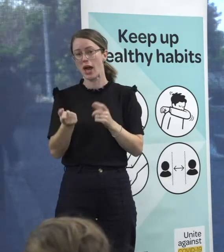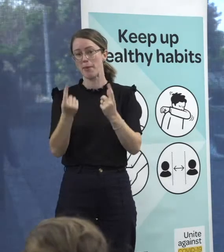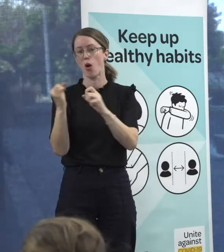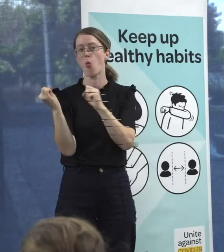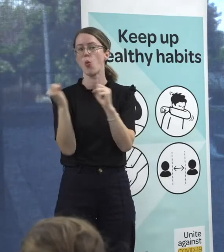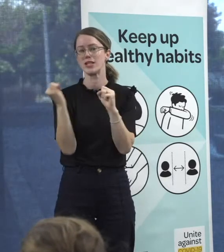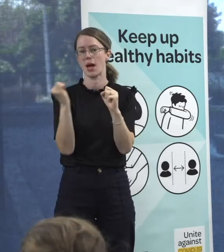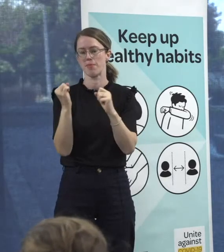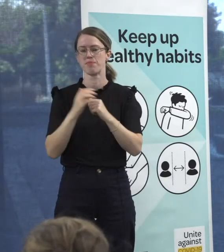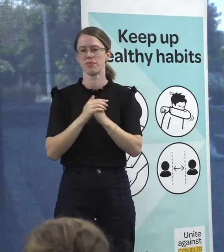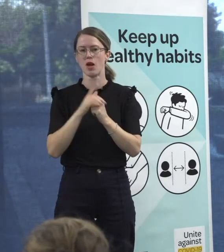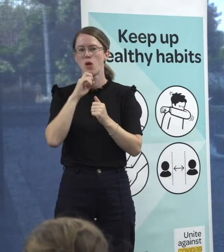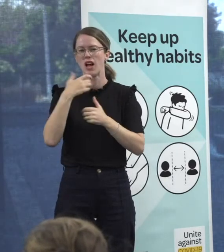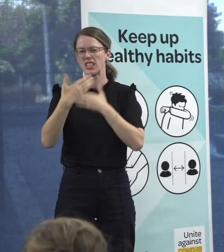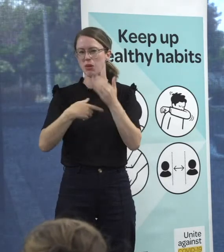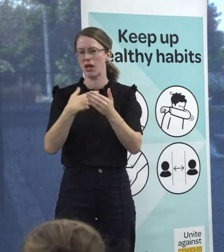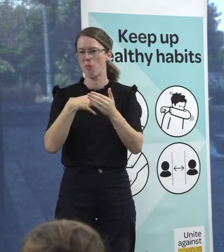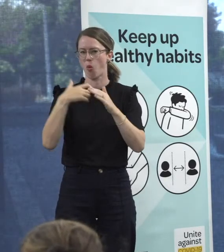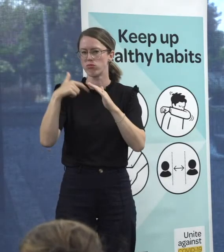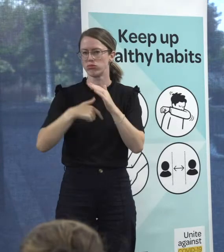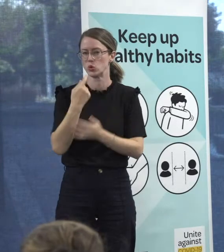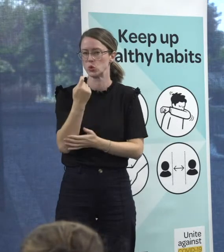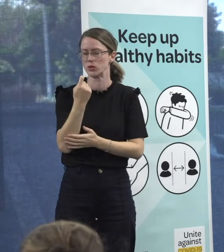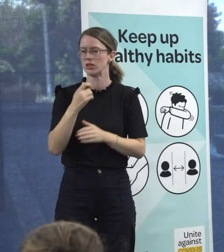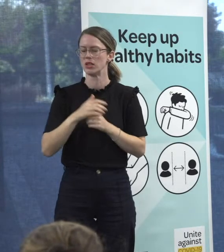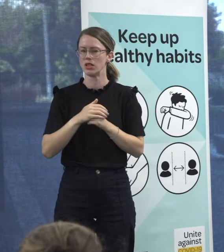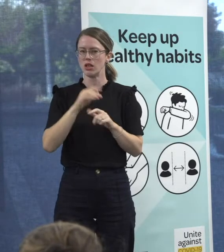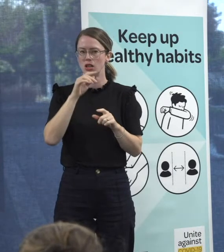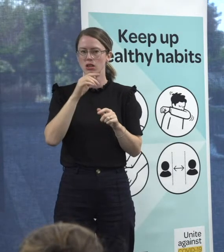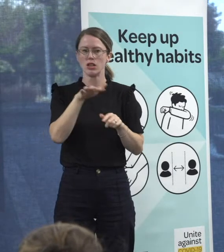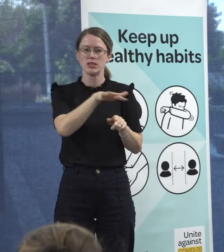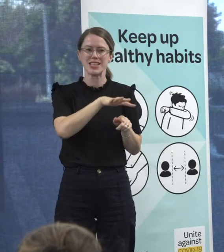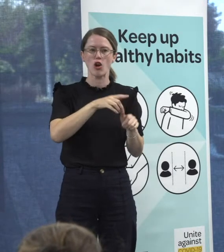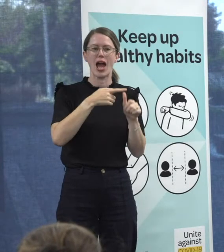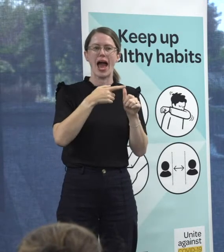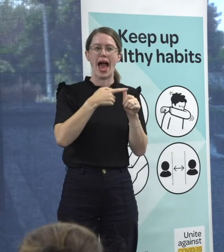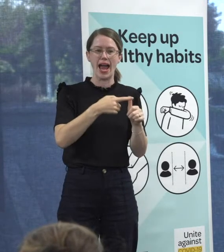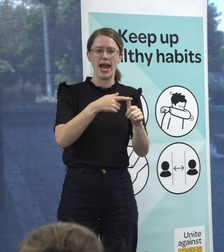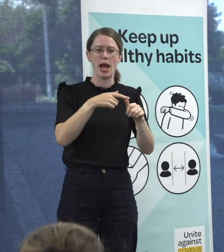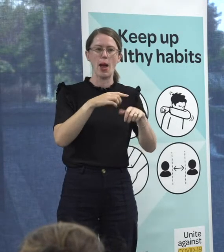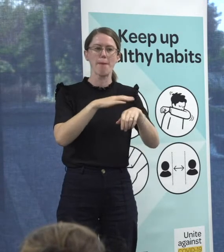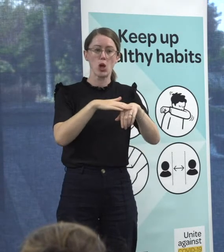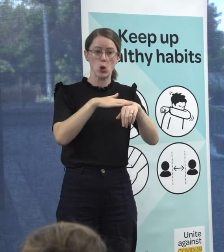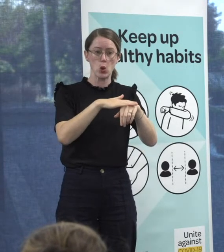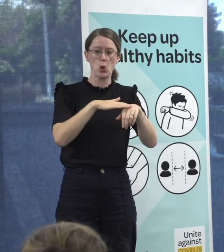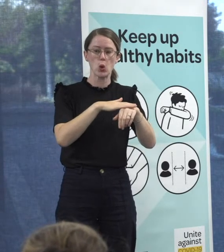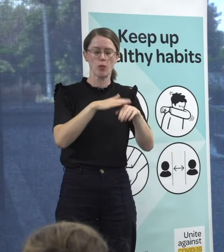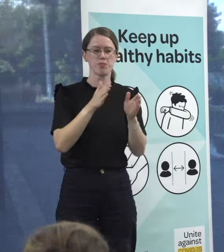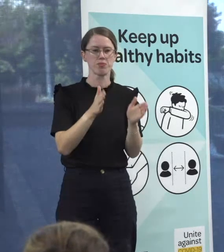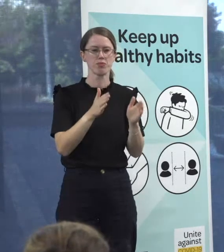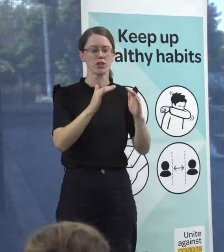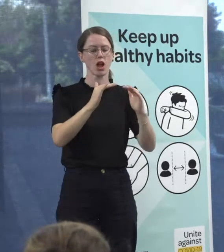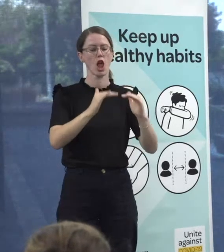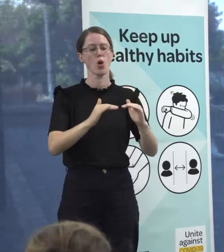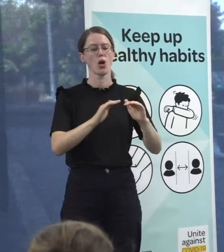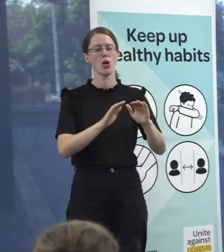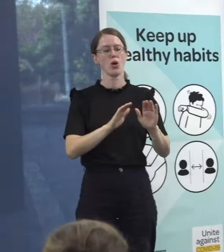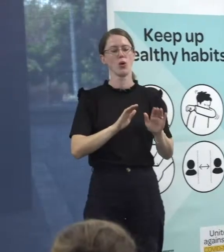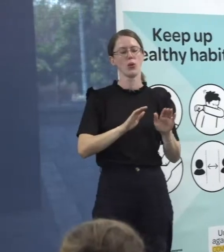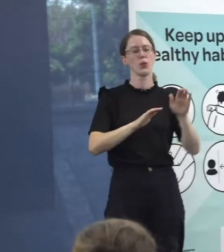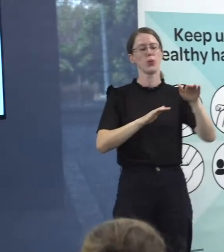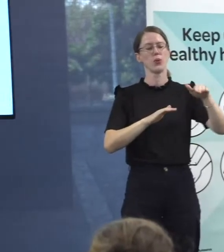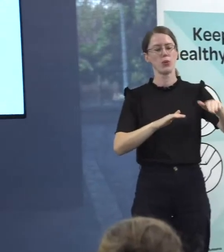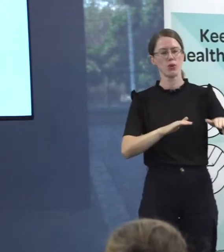winter. And I'll come on to those a little bit more. But the scenario A, the blue line, is a lower peak, perhaps delayed